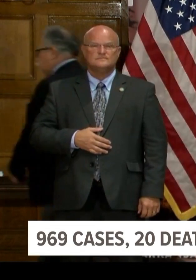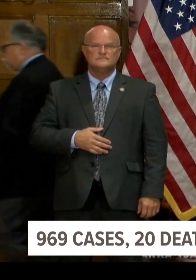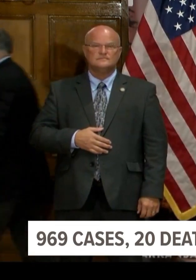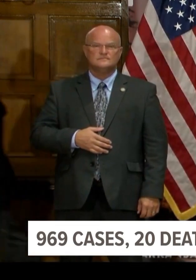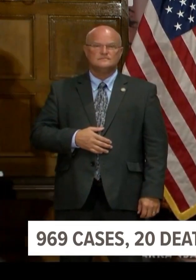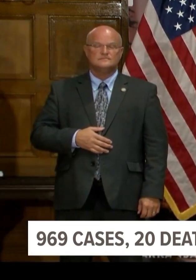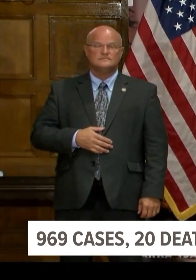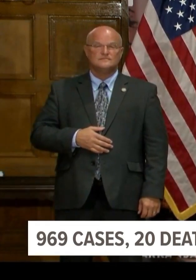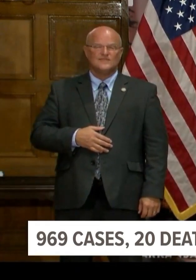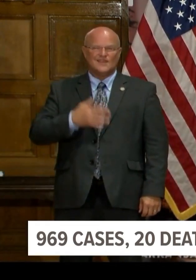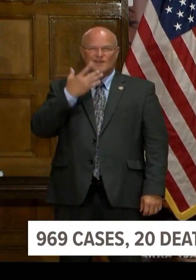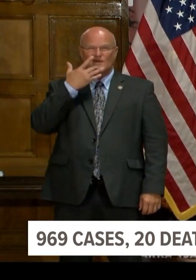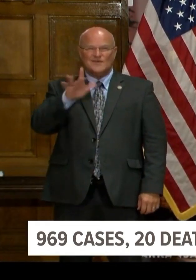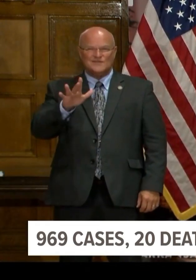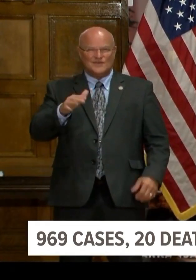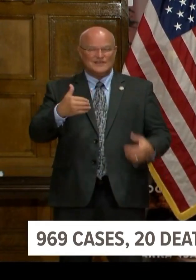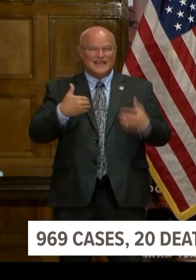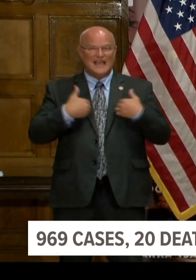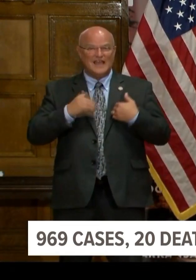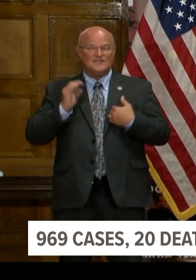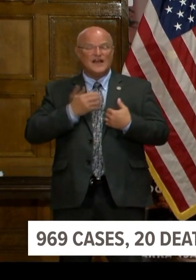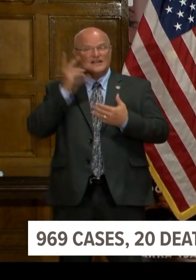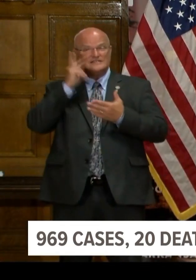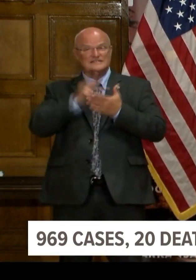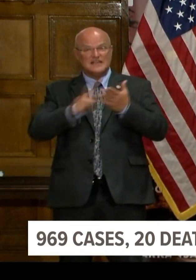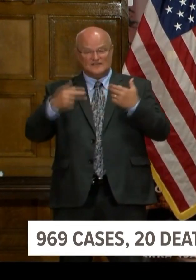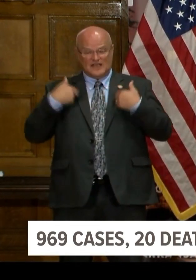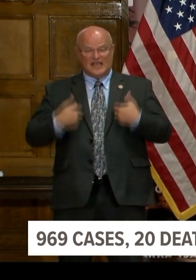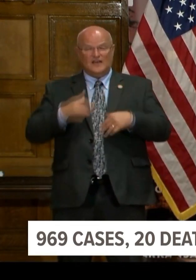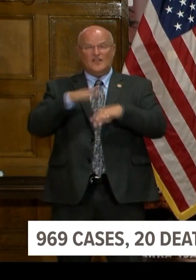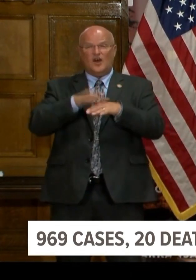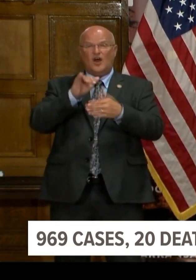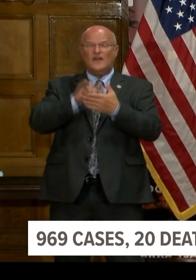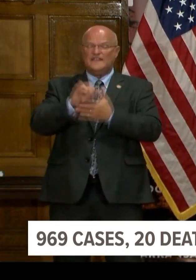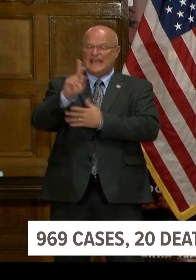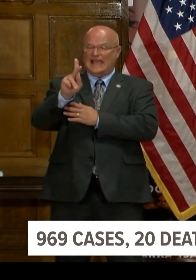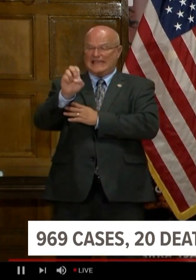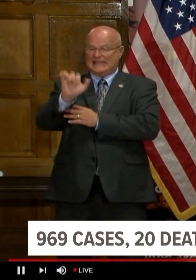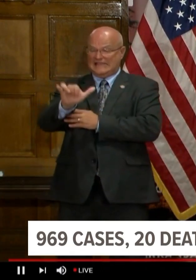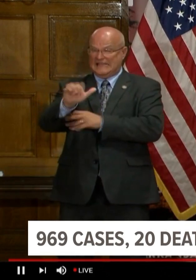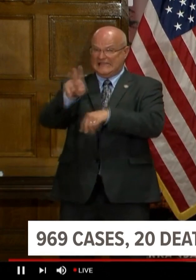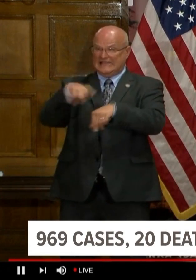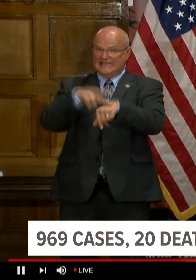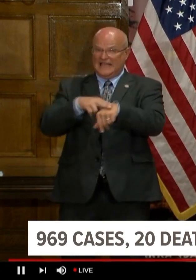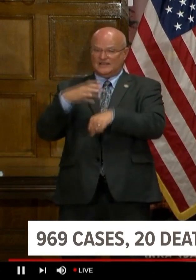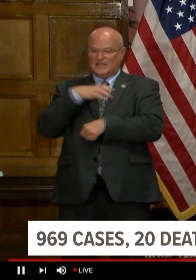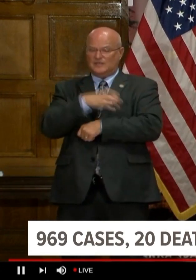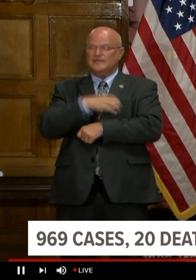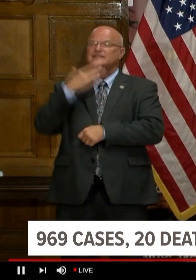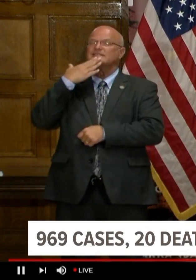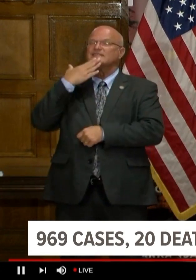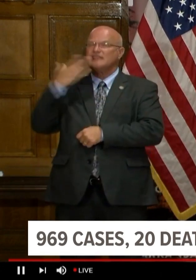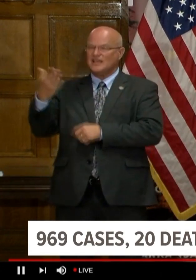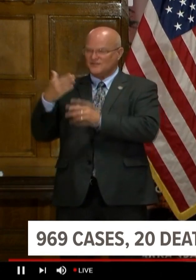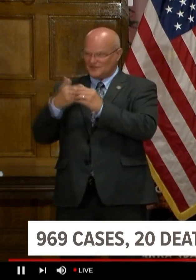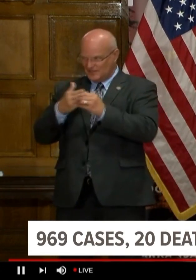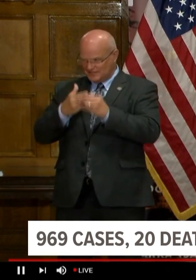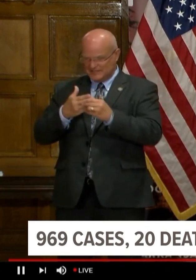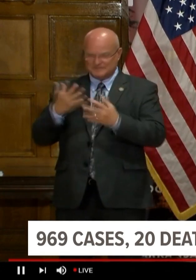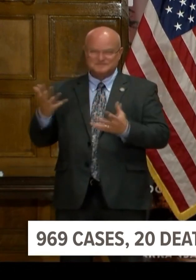We're fortunate to have our Secretary of Health on that key national committee, so thank you for your leadership on that. Next